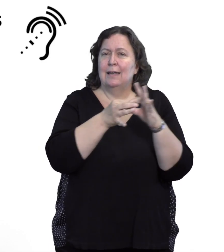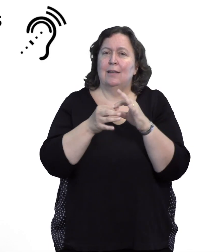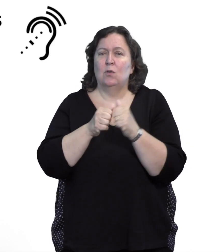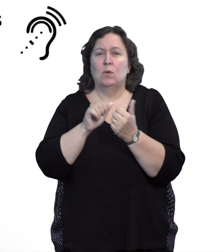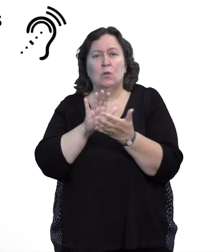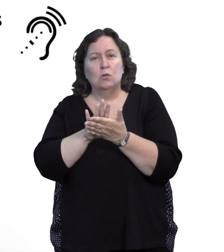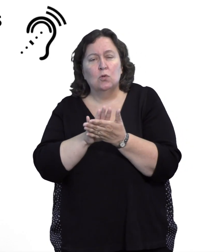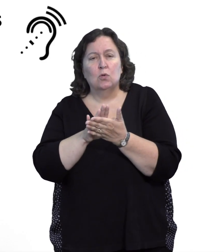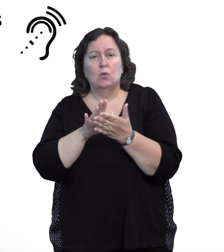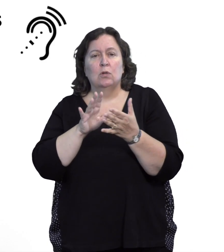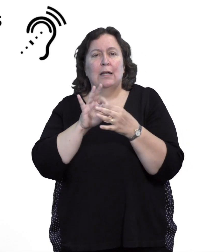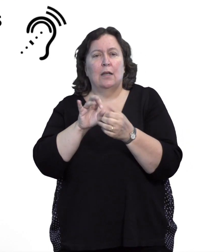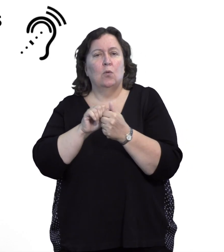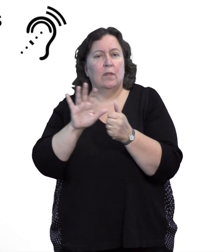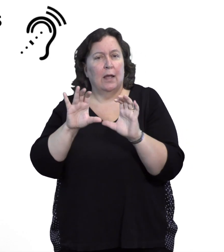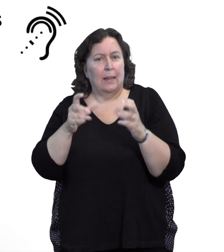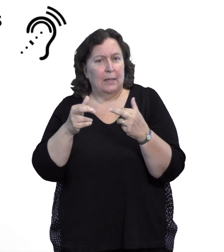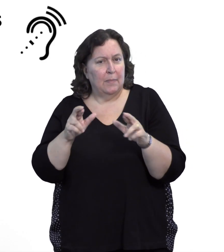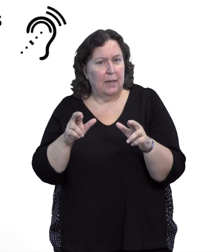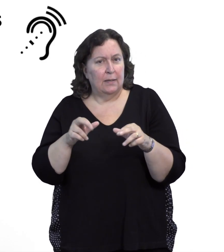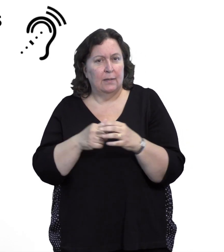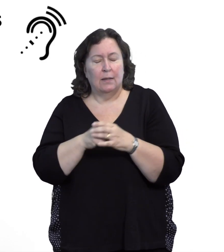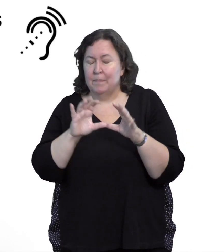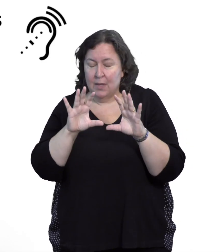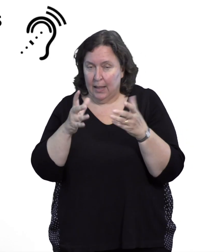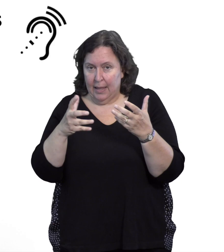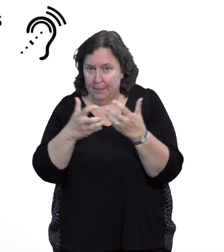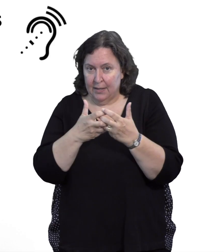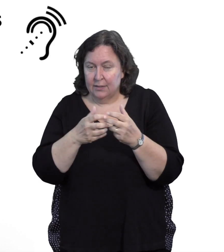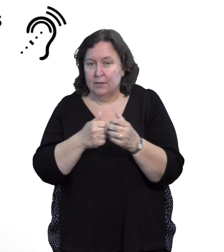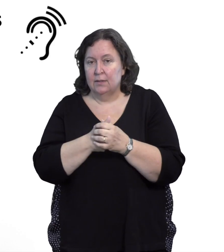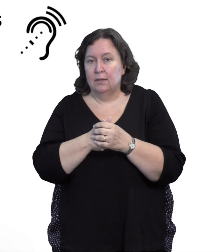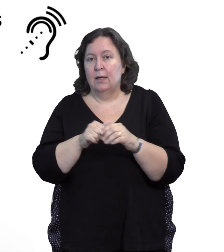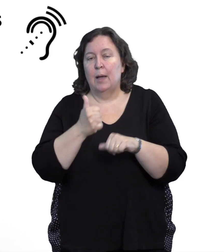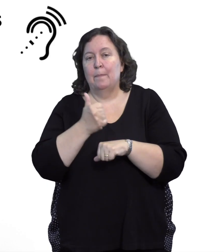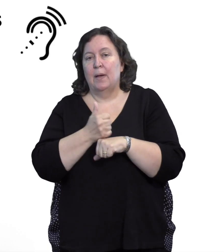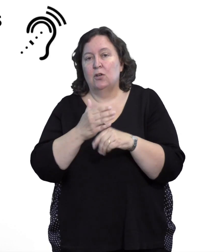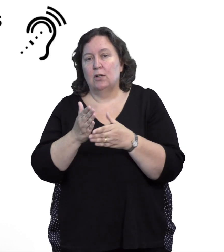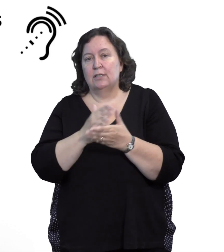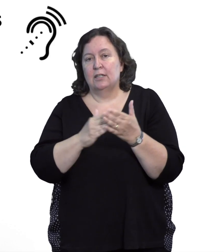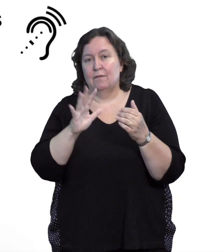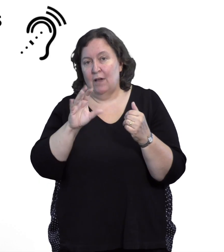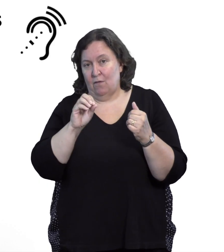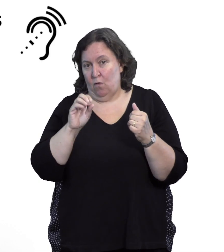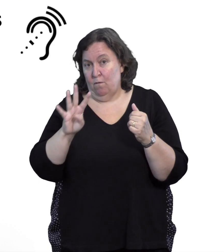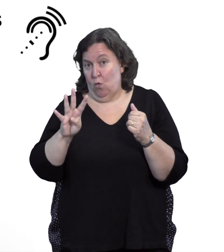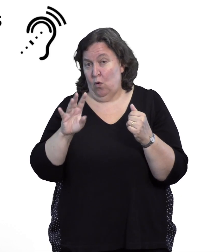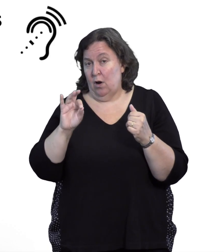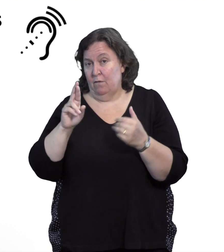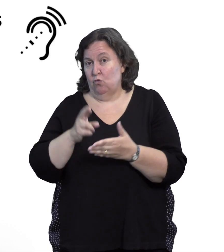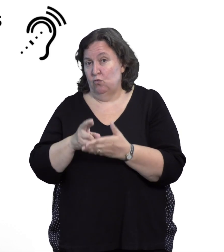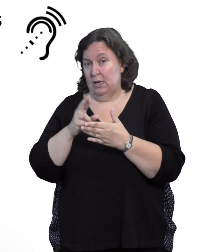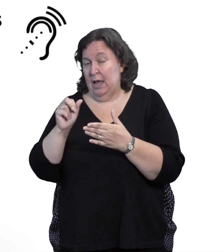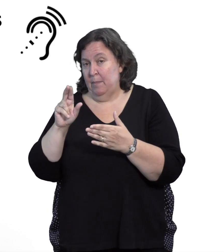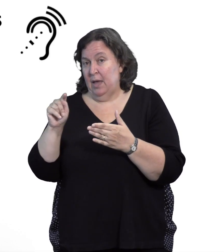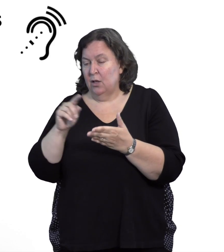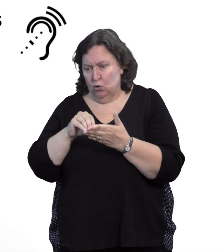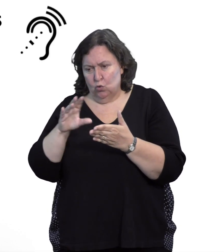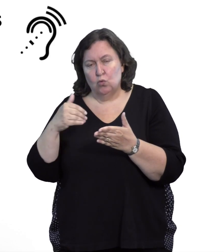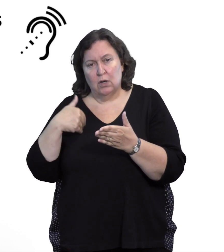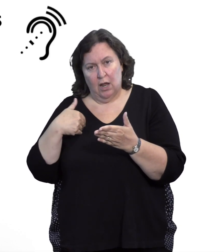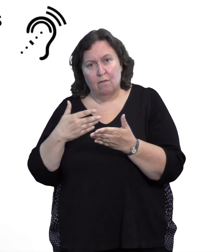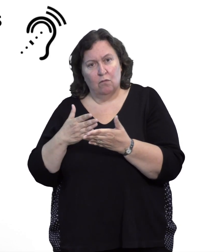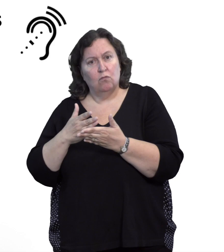feel connected with the school and classmates. Based on Section 504 of the Rehabilitation Act, students with a